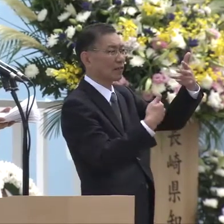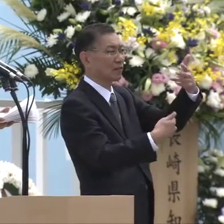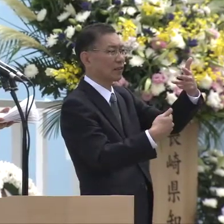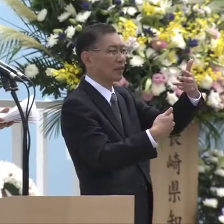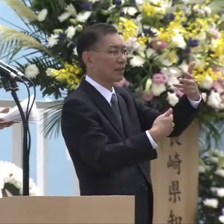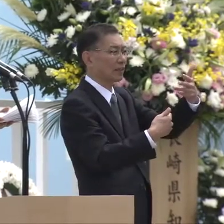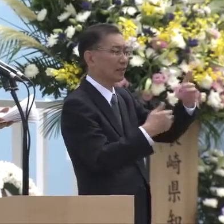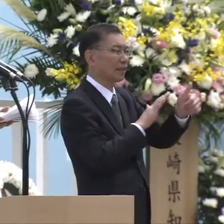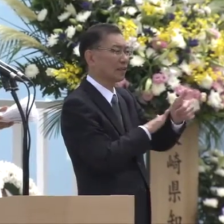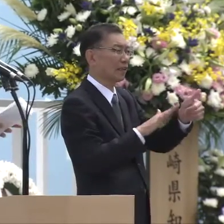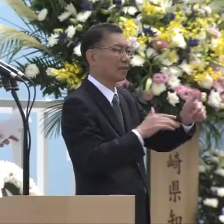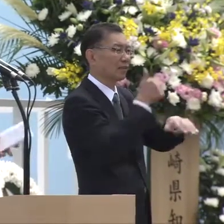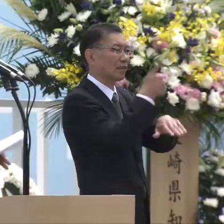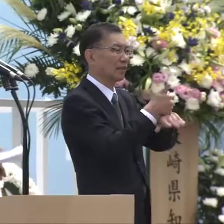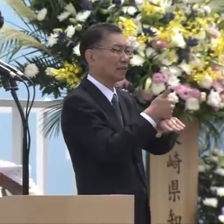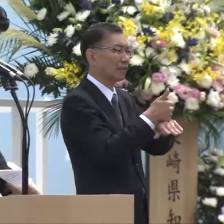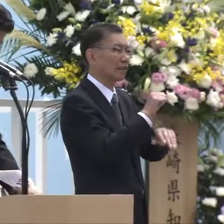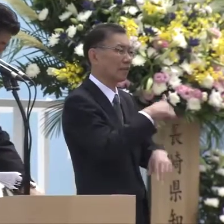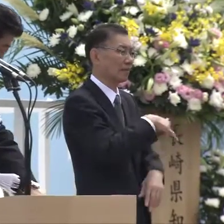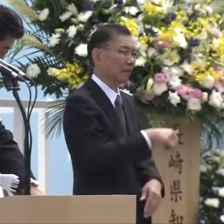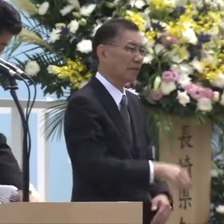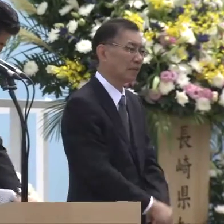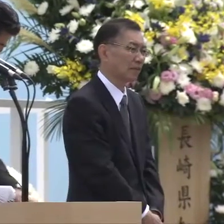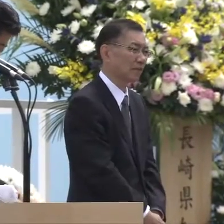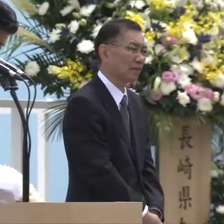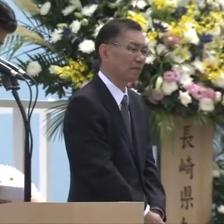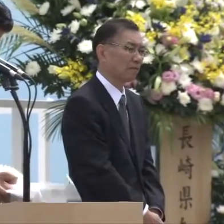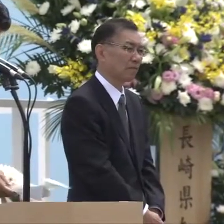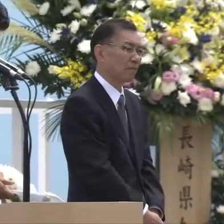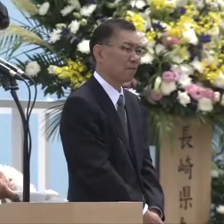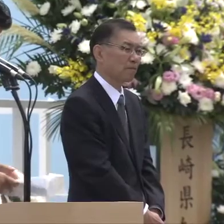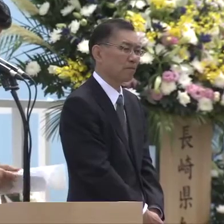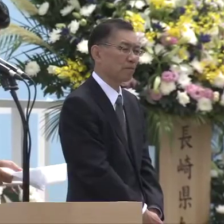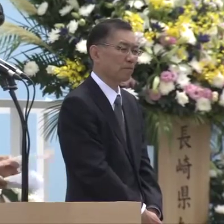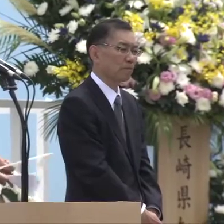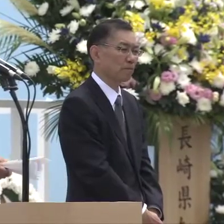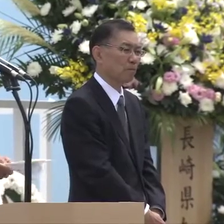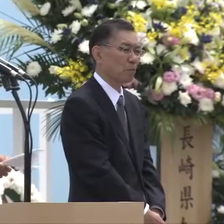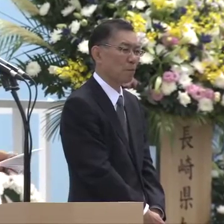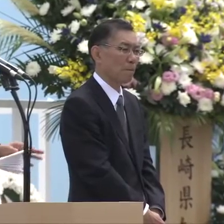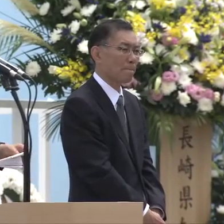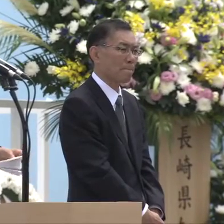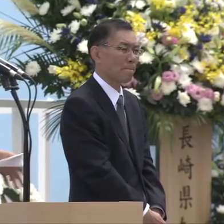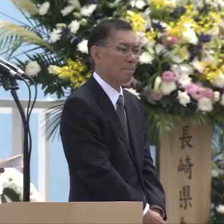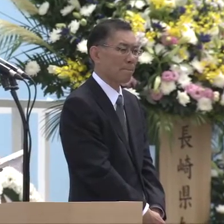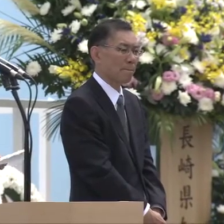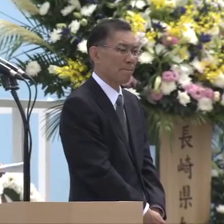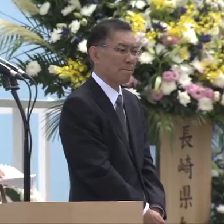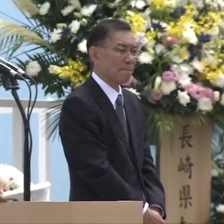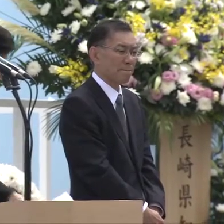Prime Minister of Japan, 9th of August, 2016.